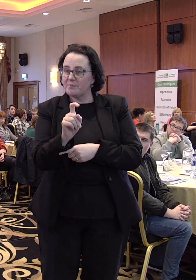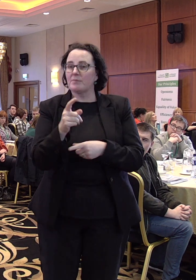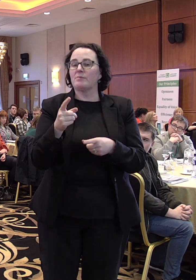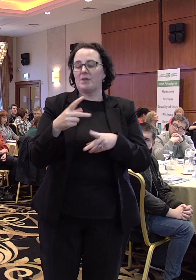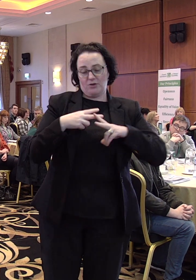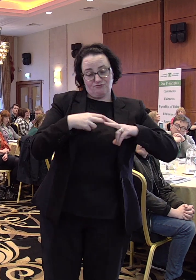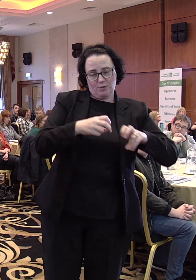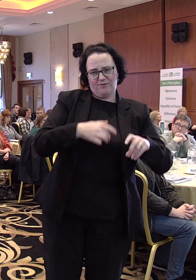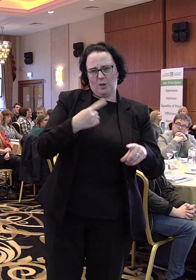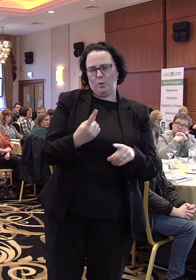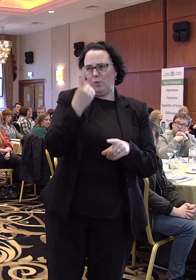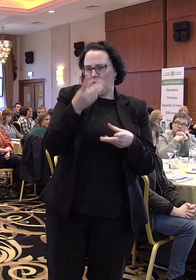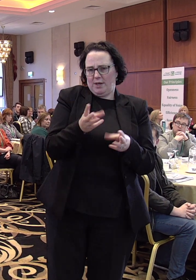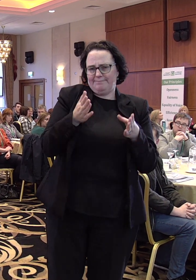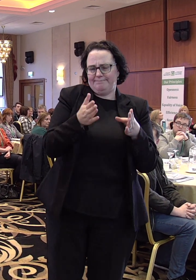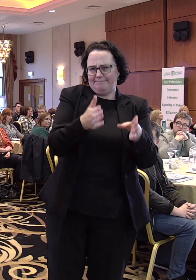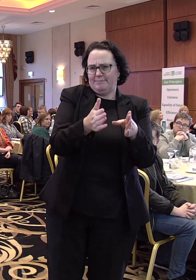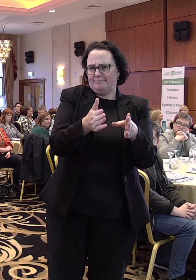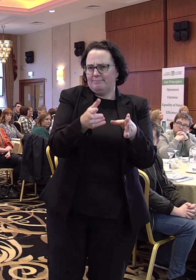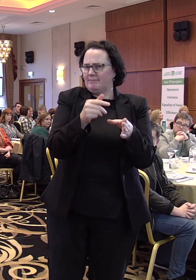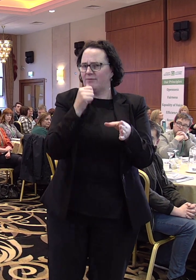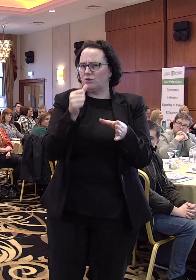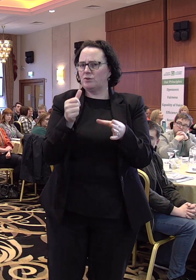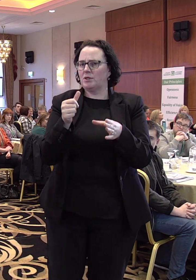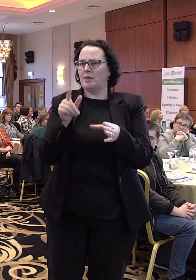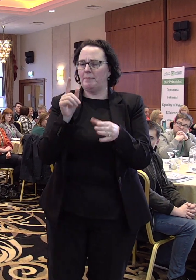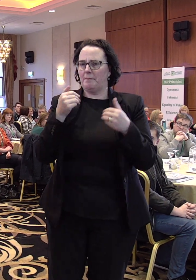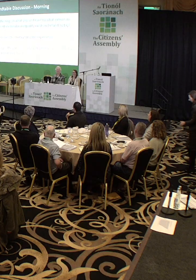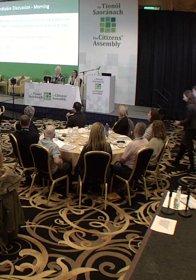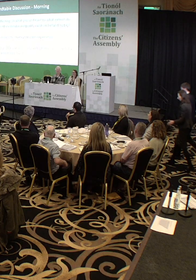one-dimensional, and the equivalent male research doesn't seem to have been done.